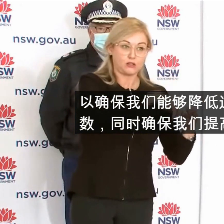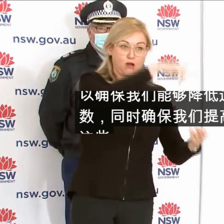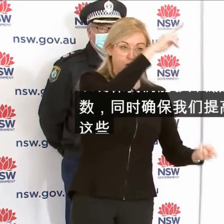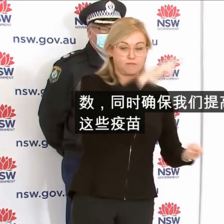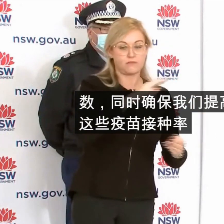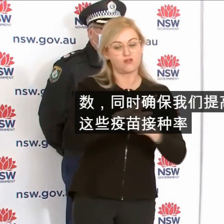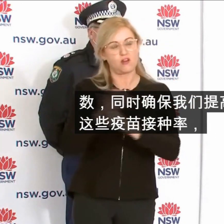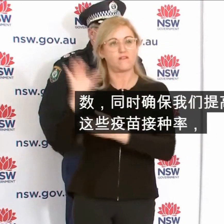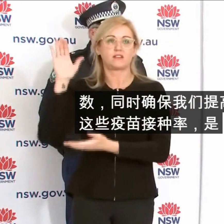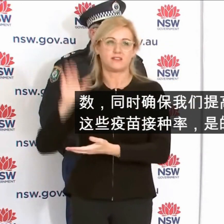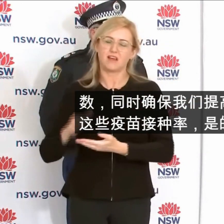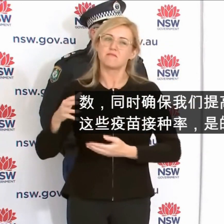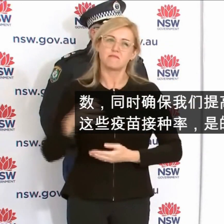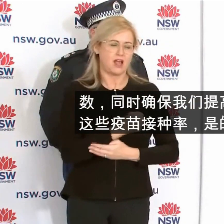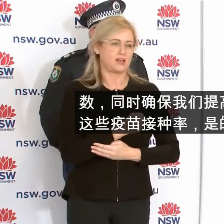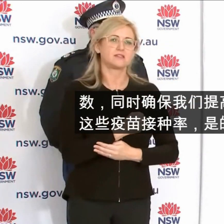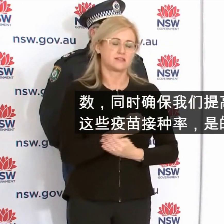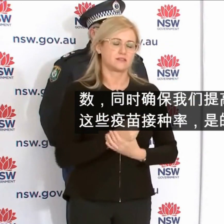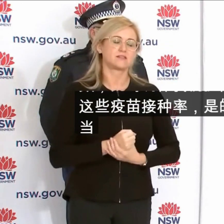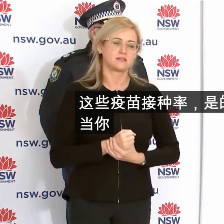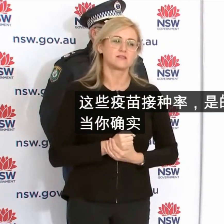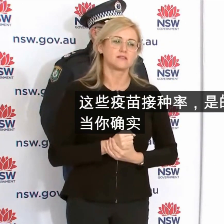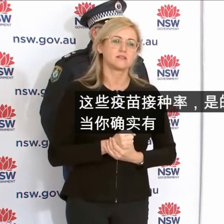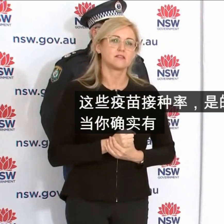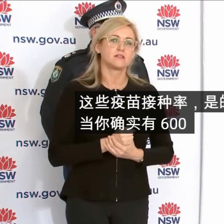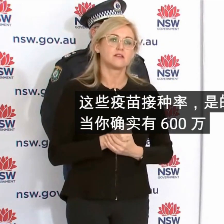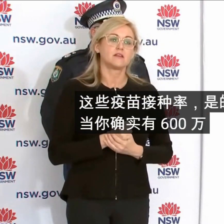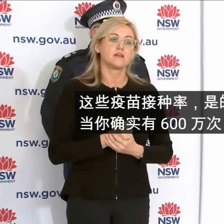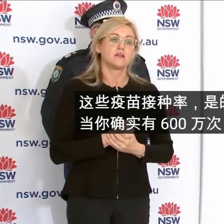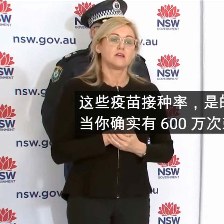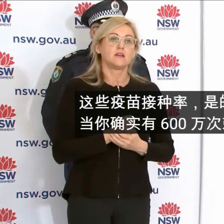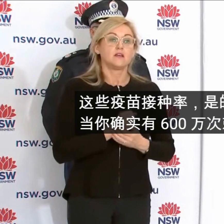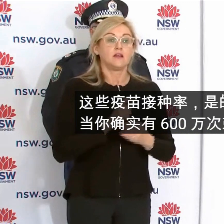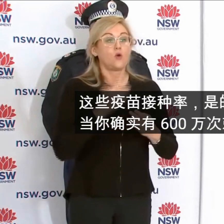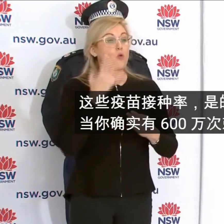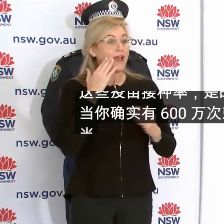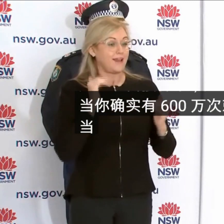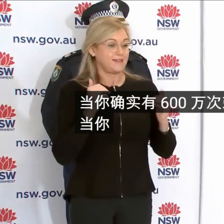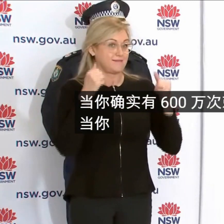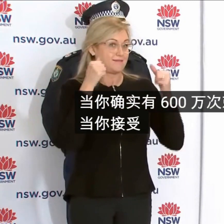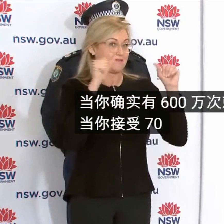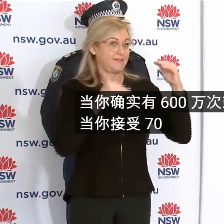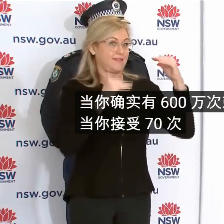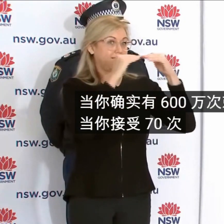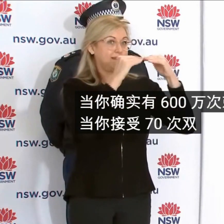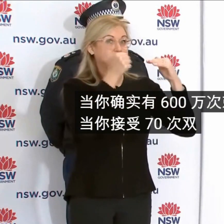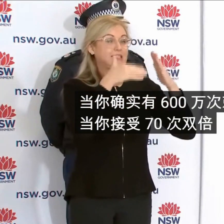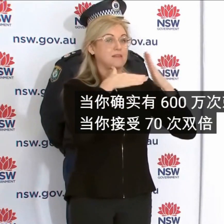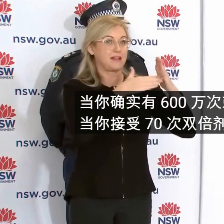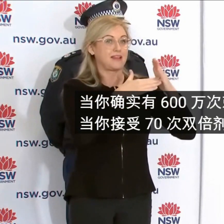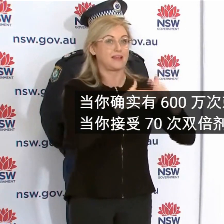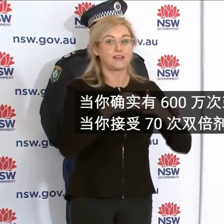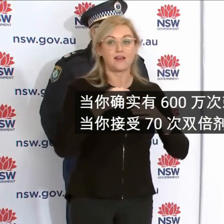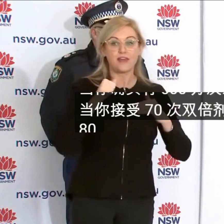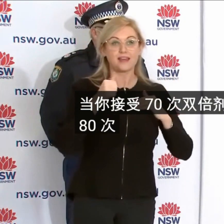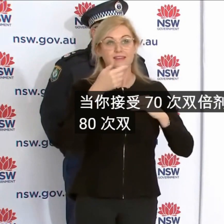also to make sure we get those vaccination rates up. And yes, when you do have that 6 million jabs, when you do have the 70%